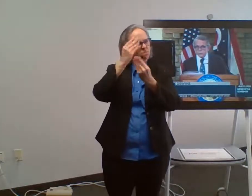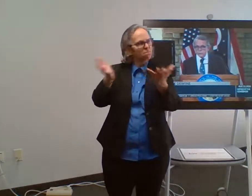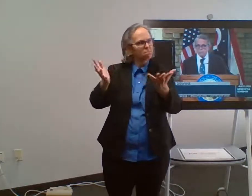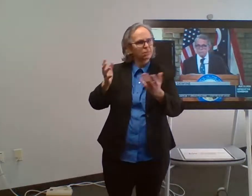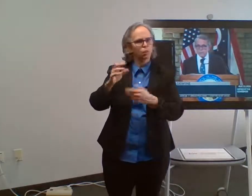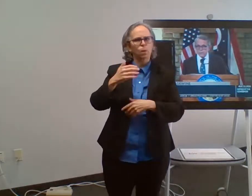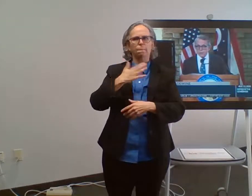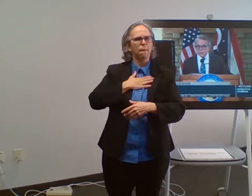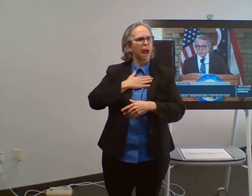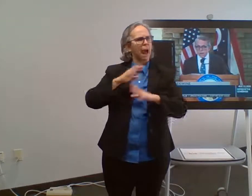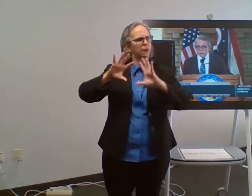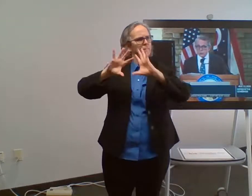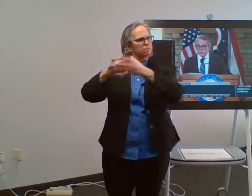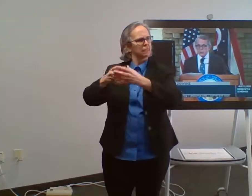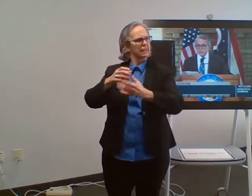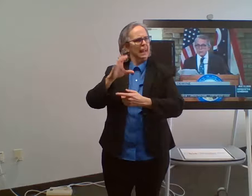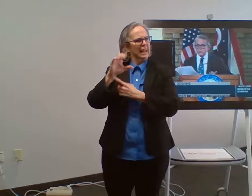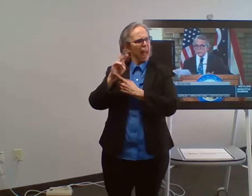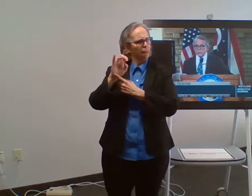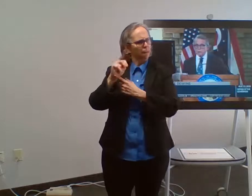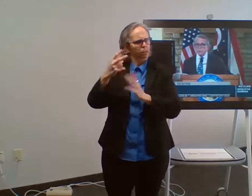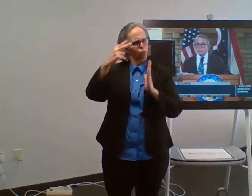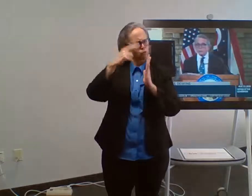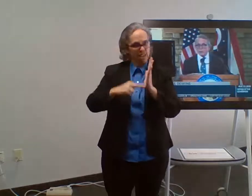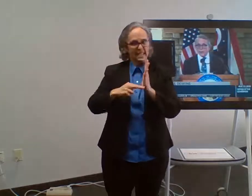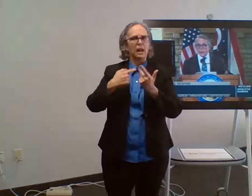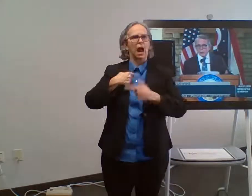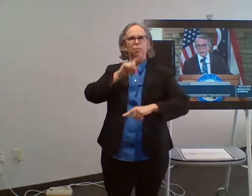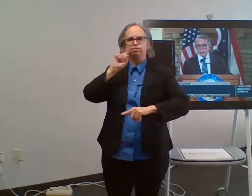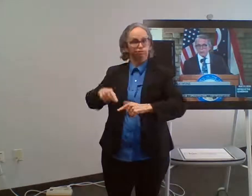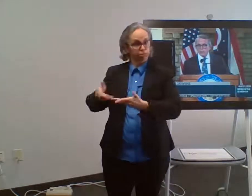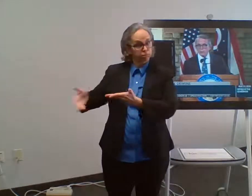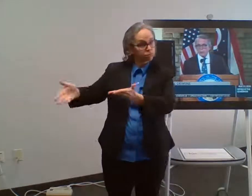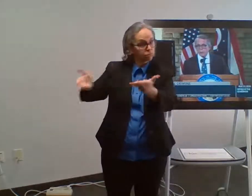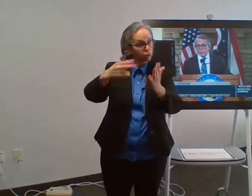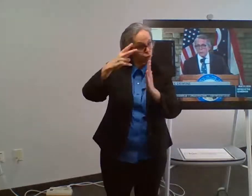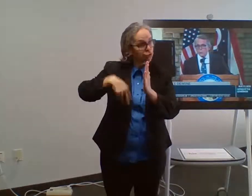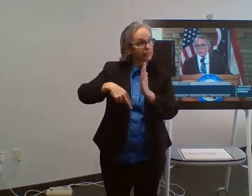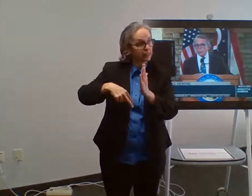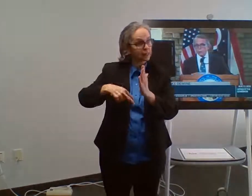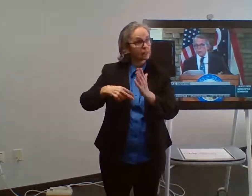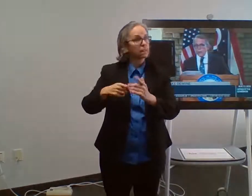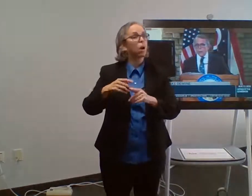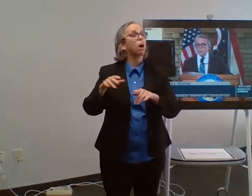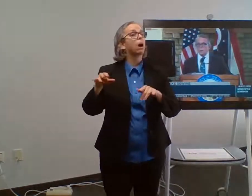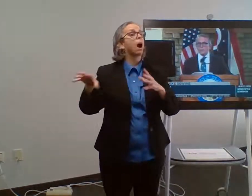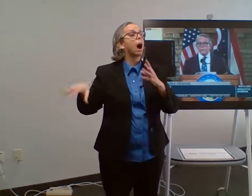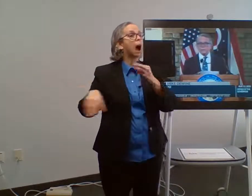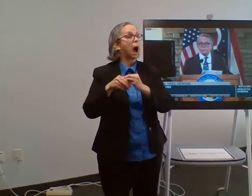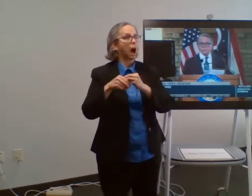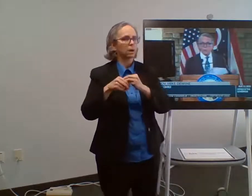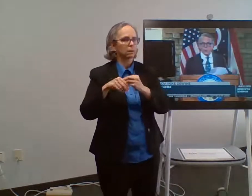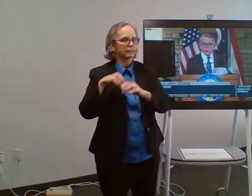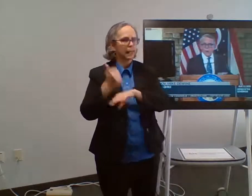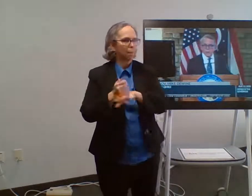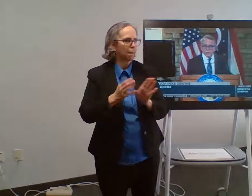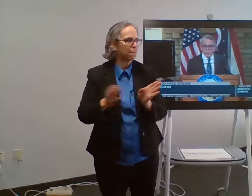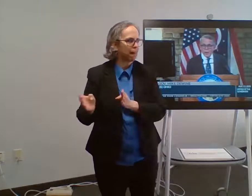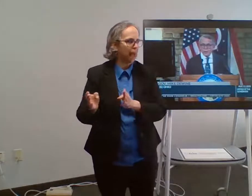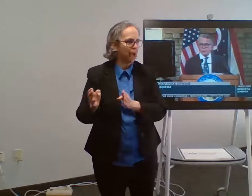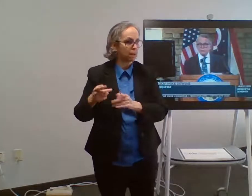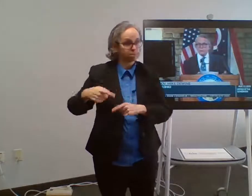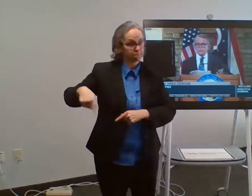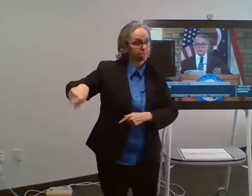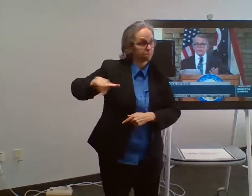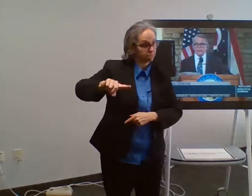have done so. I've asked them not just to read it, but to lay out a plan where they, in the world they